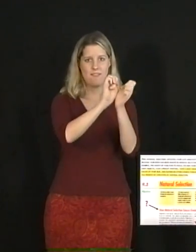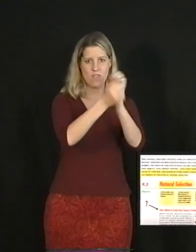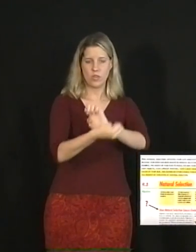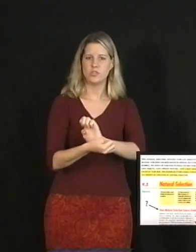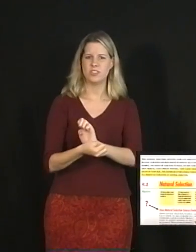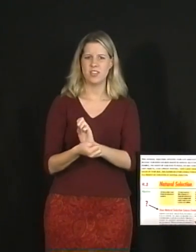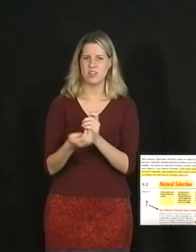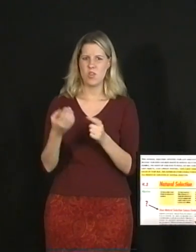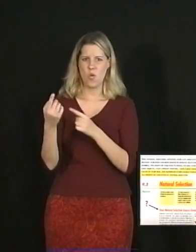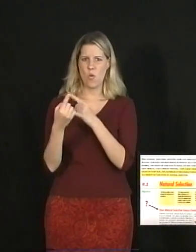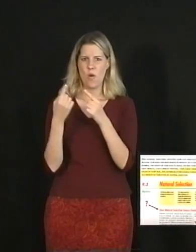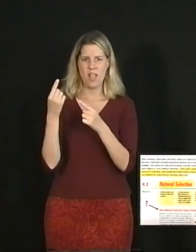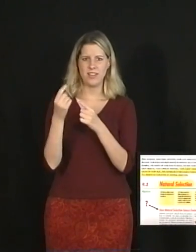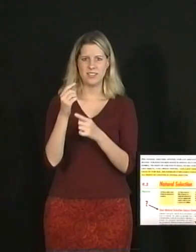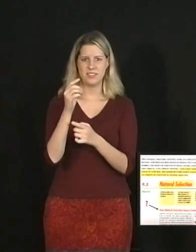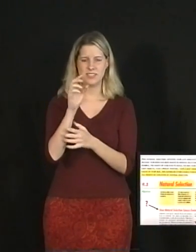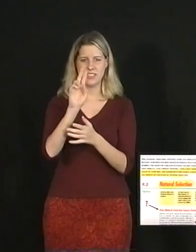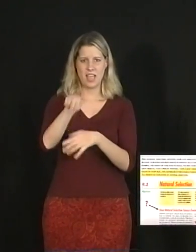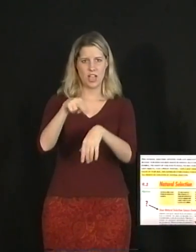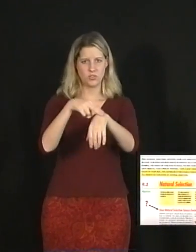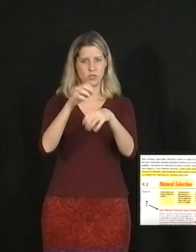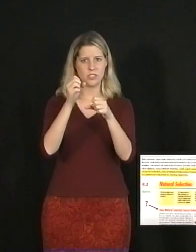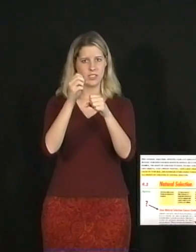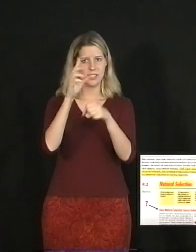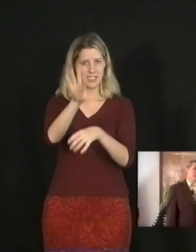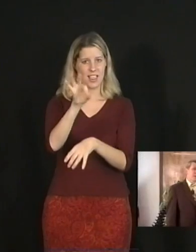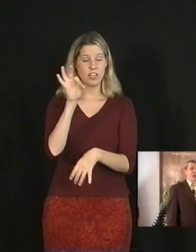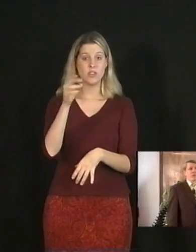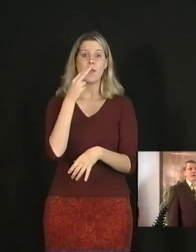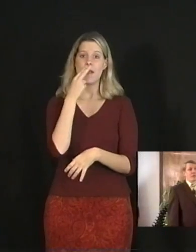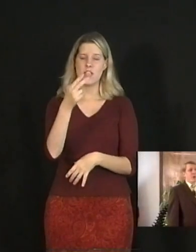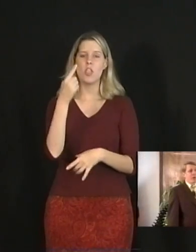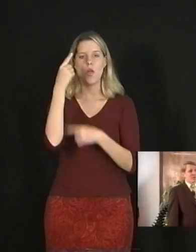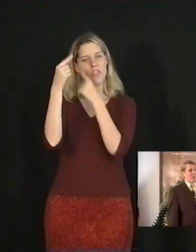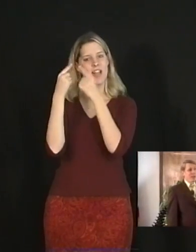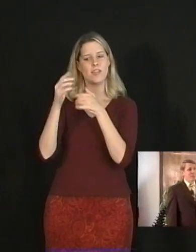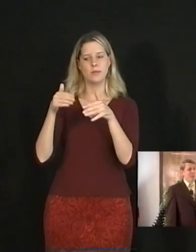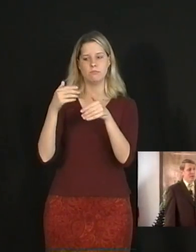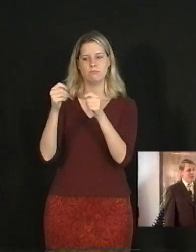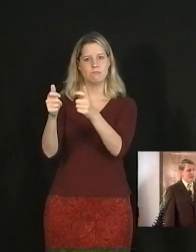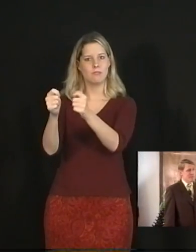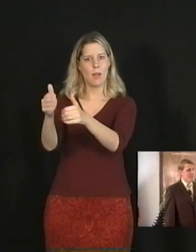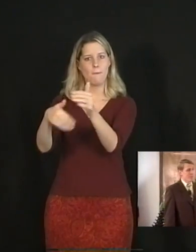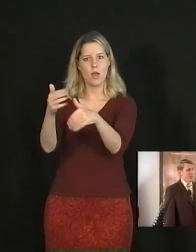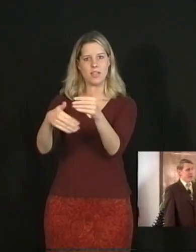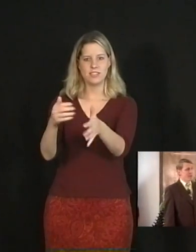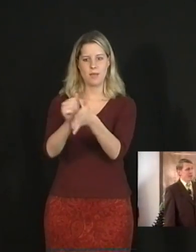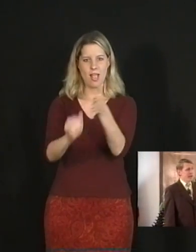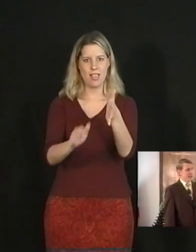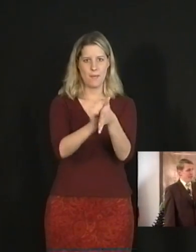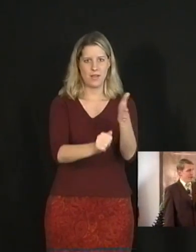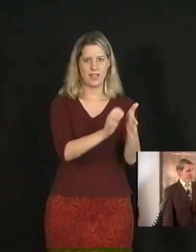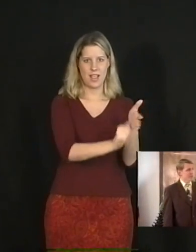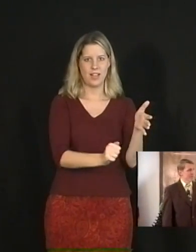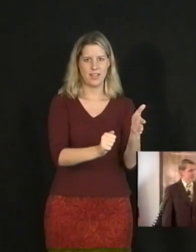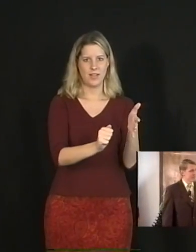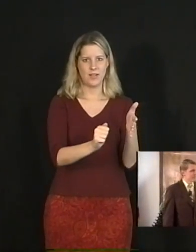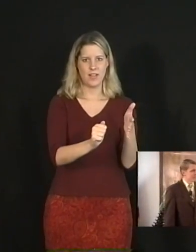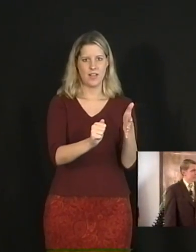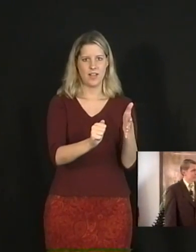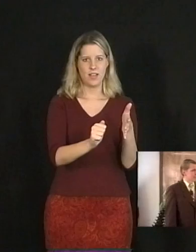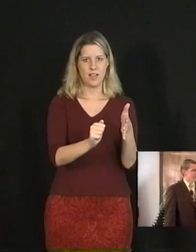evolution. Well, just what is this natural selection? Oh, you see, Adolf Hitler thought he would speed up the process by eliminating the